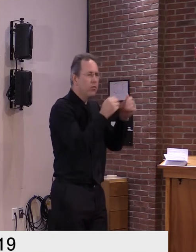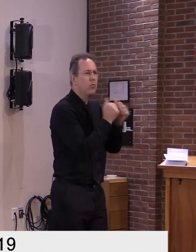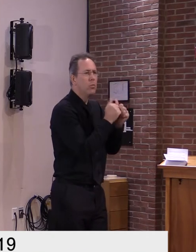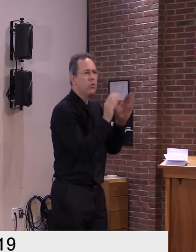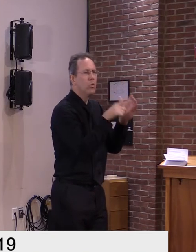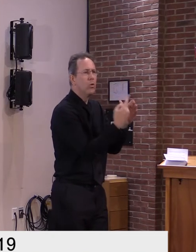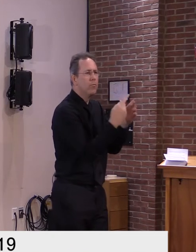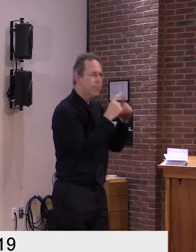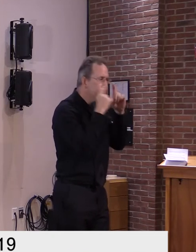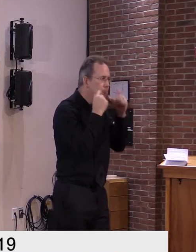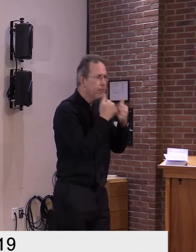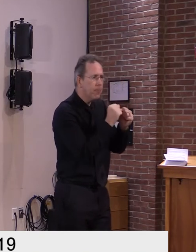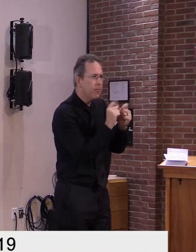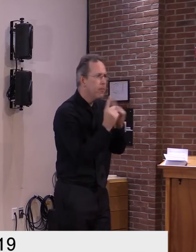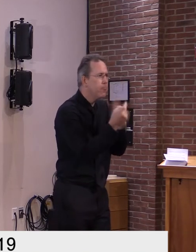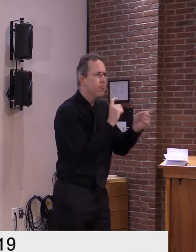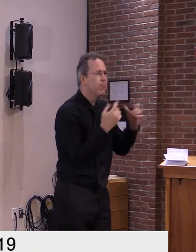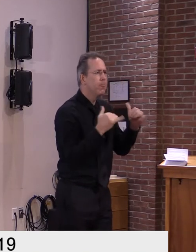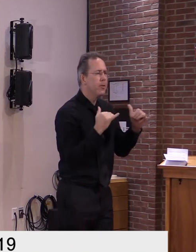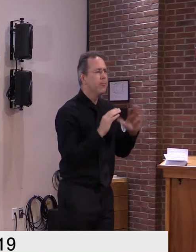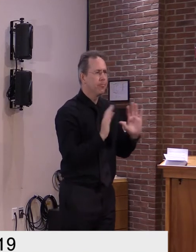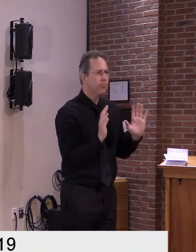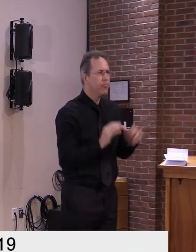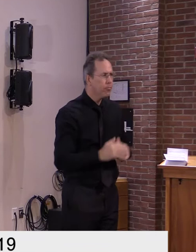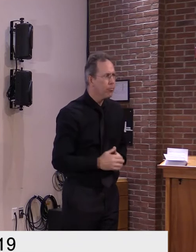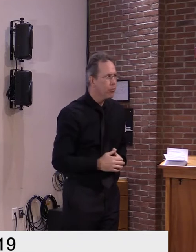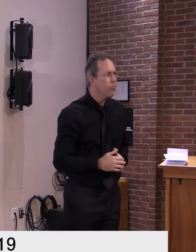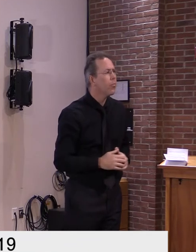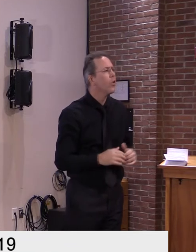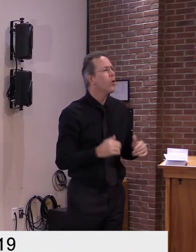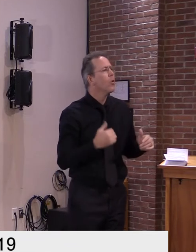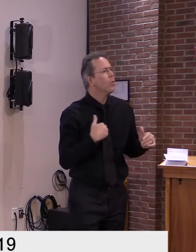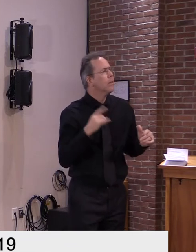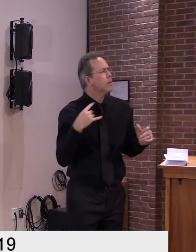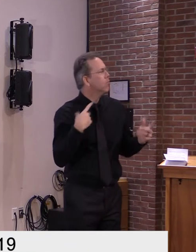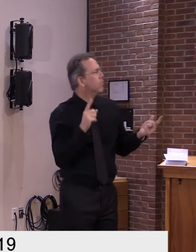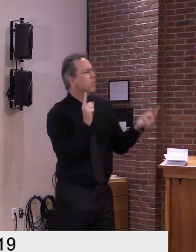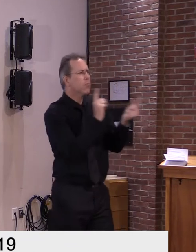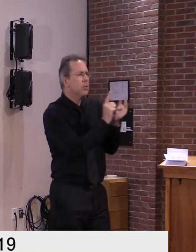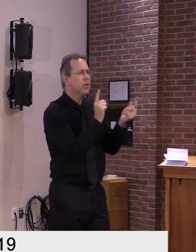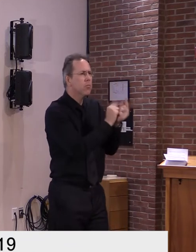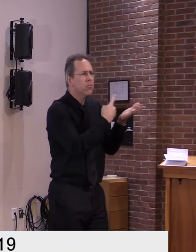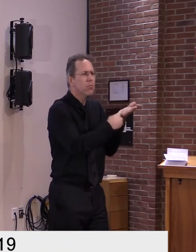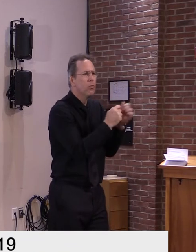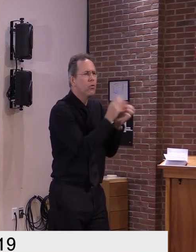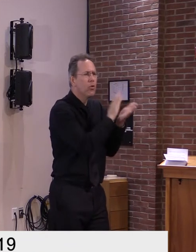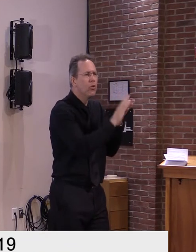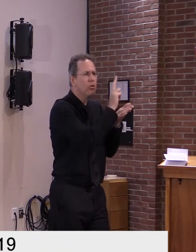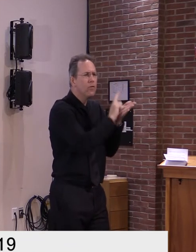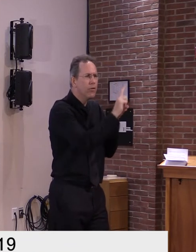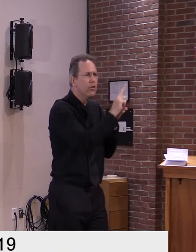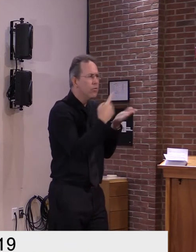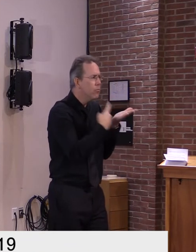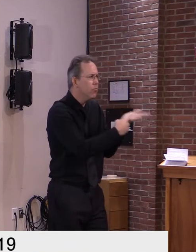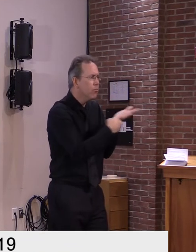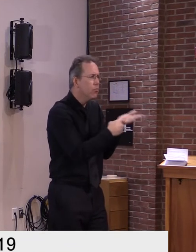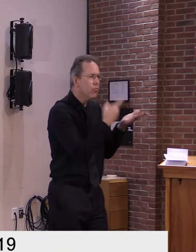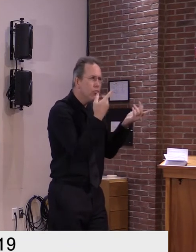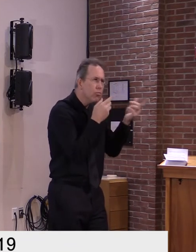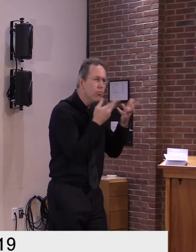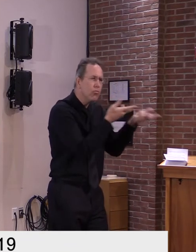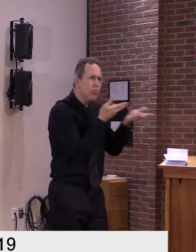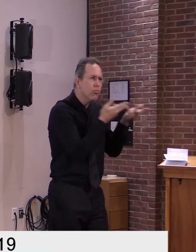athletic directors probably twice monthly, and they reach out regularly and get clarification as needed, so.